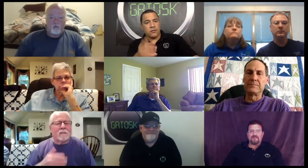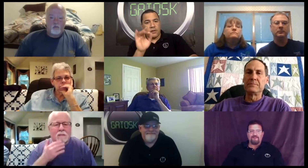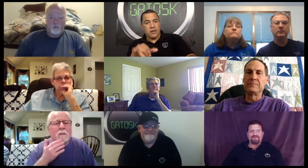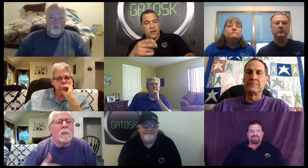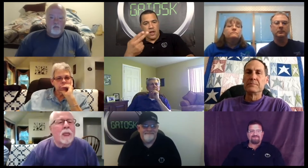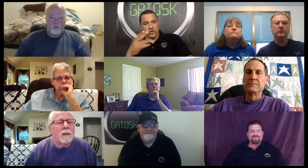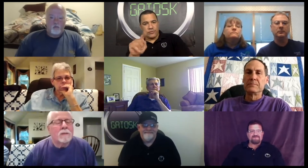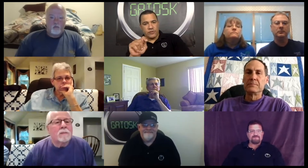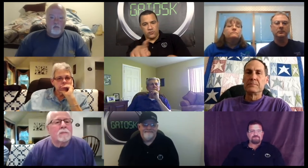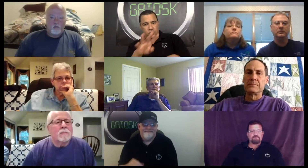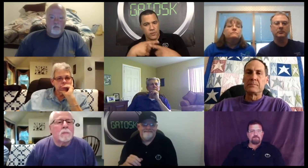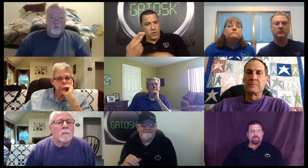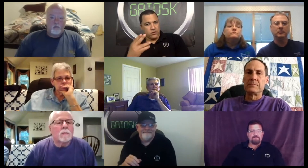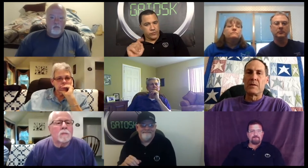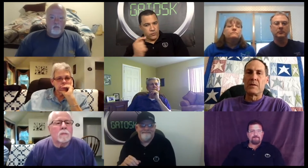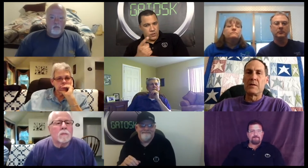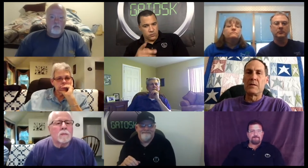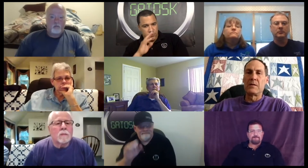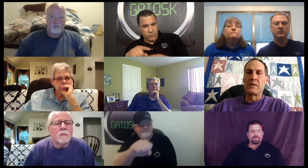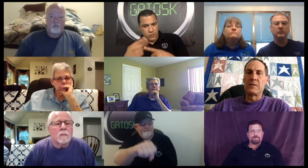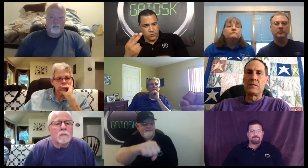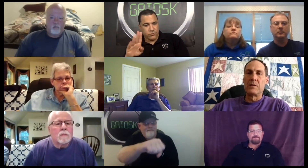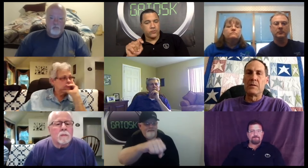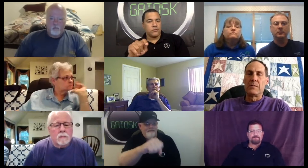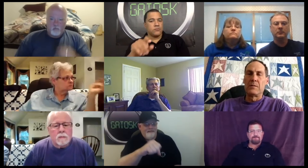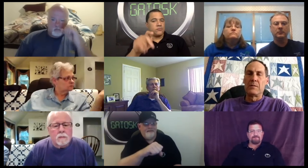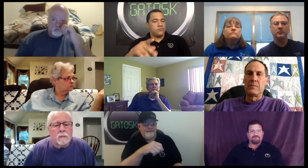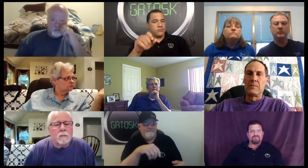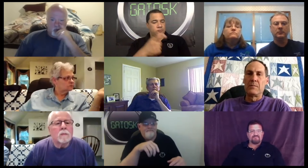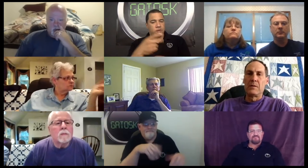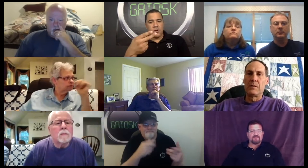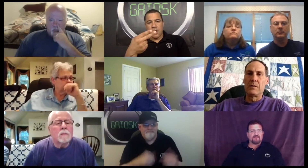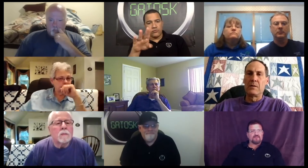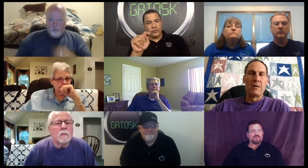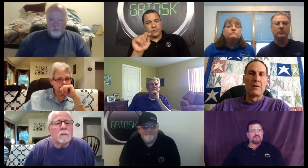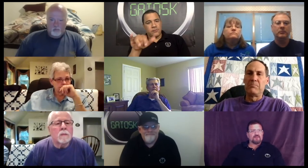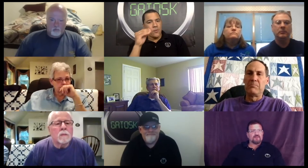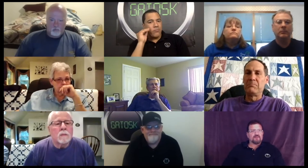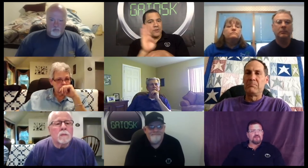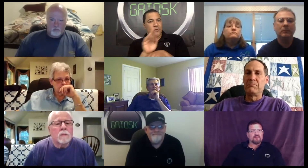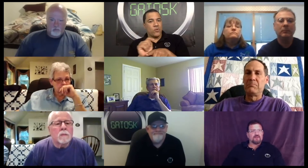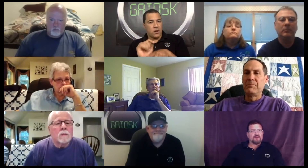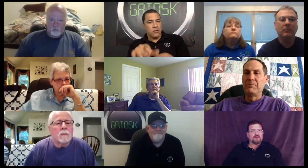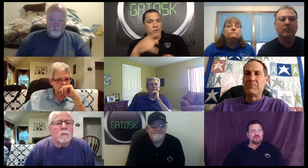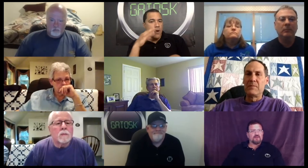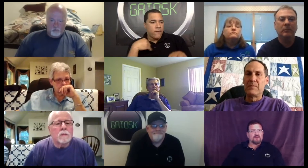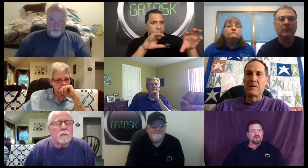And that HBT, you're talking about HBT, right? Yes. Right, HBT, that's a home business